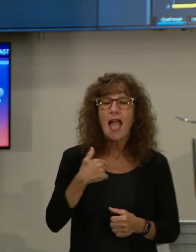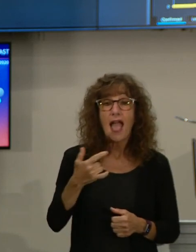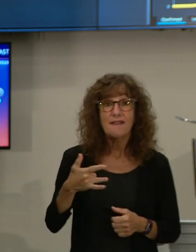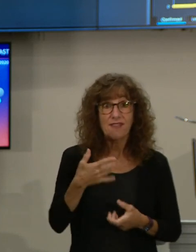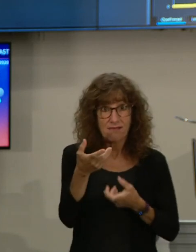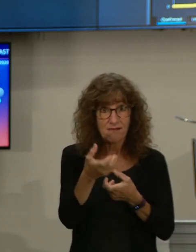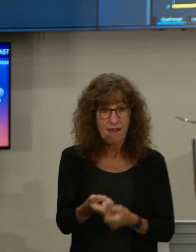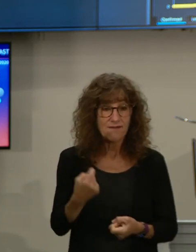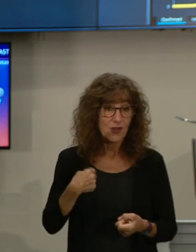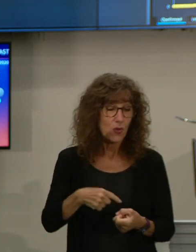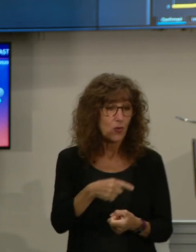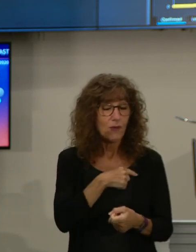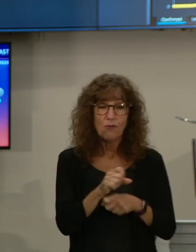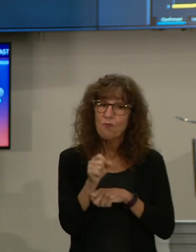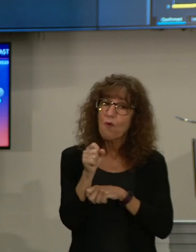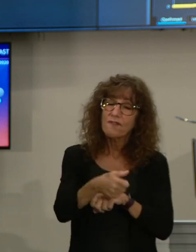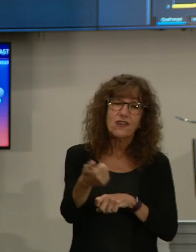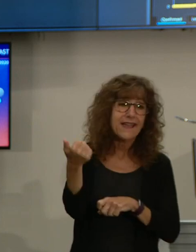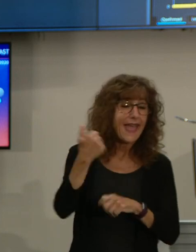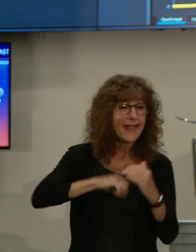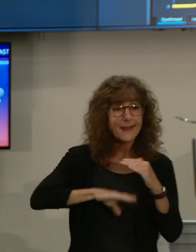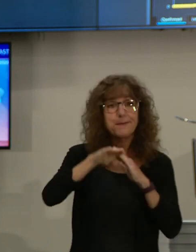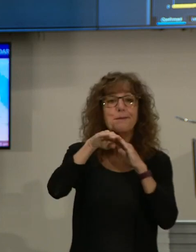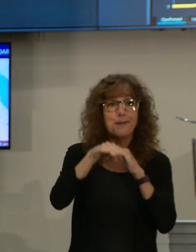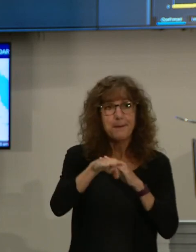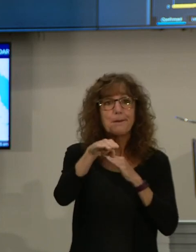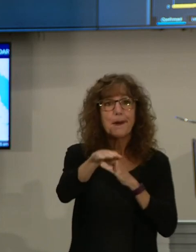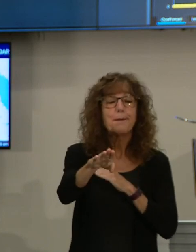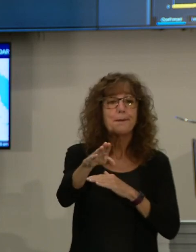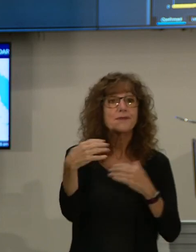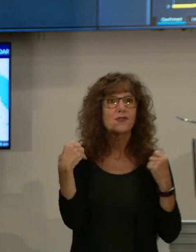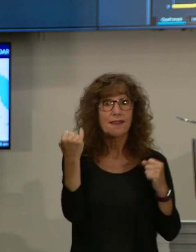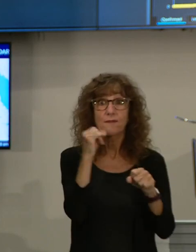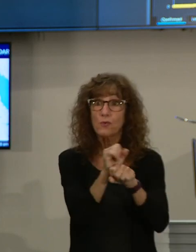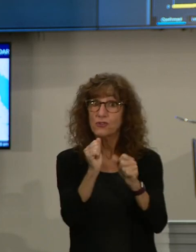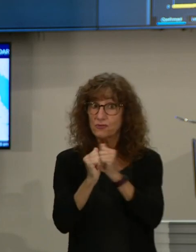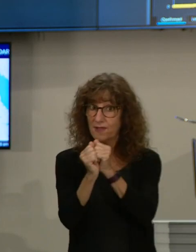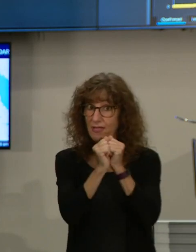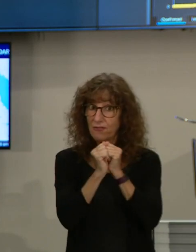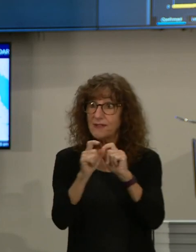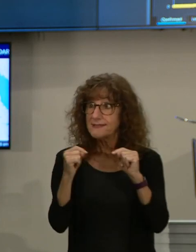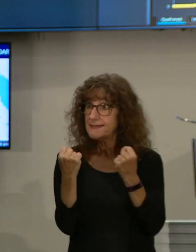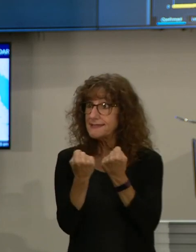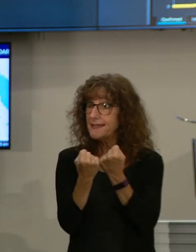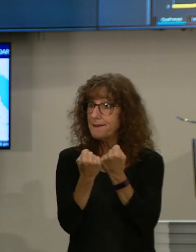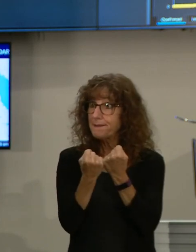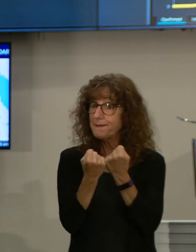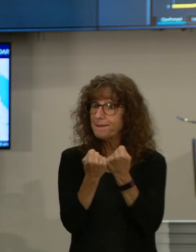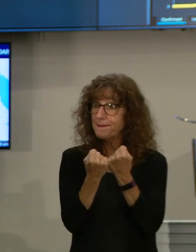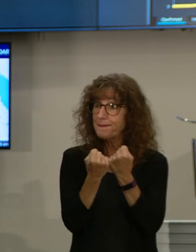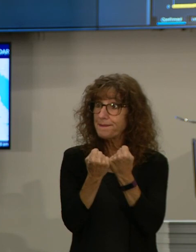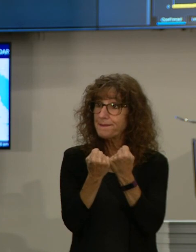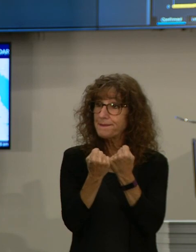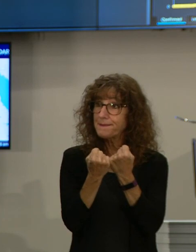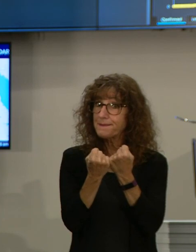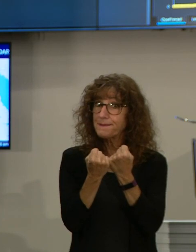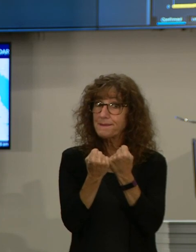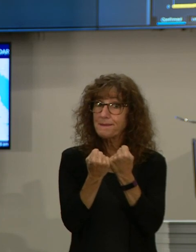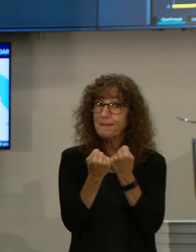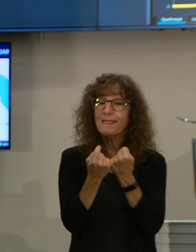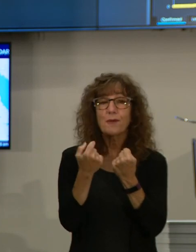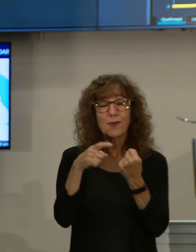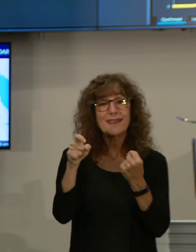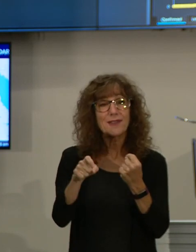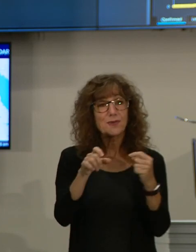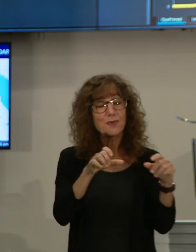we will get over any future bumps in the road to recovery if we work together as a team, be on our best